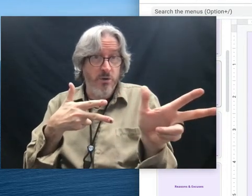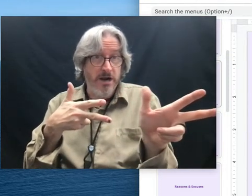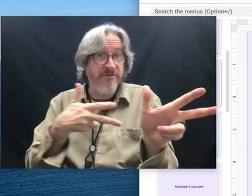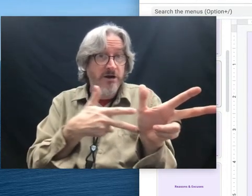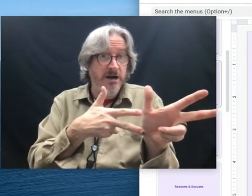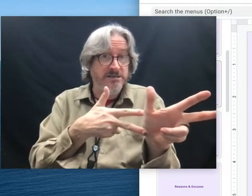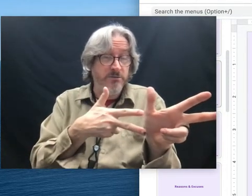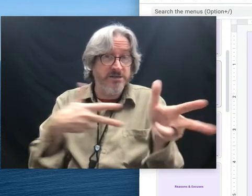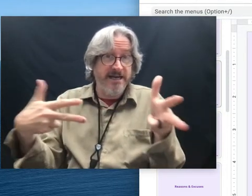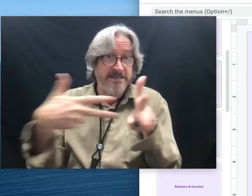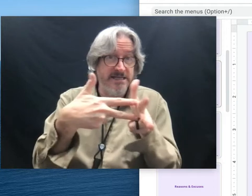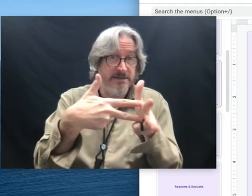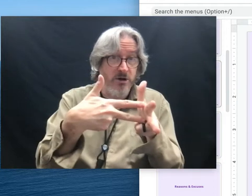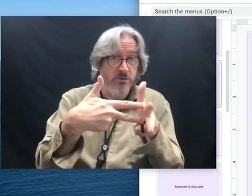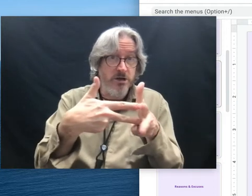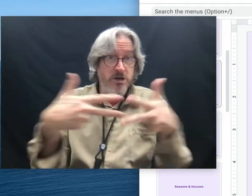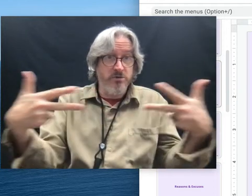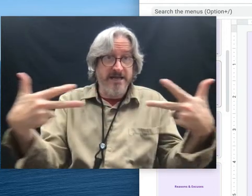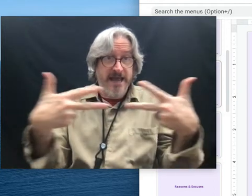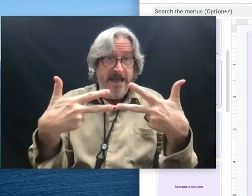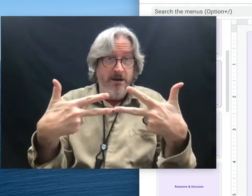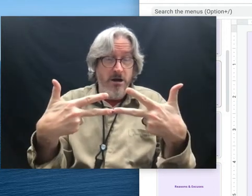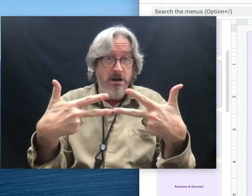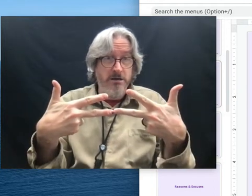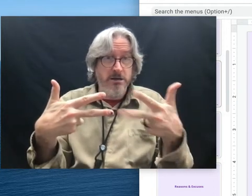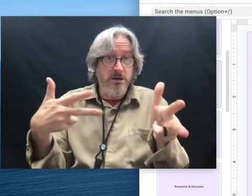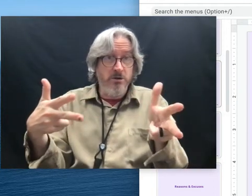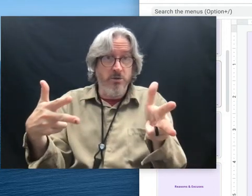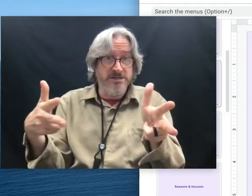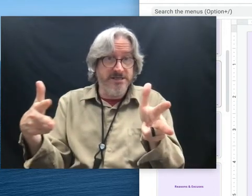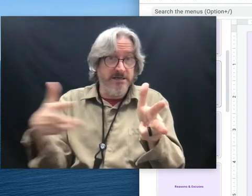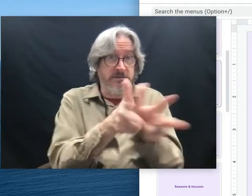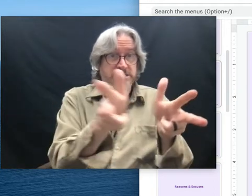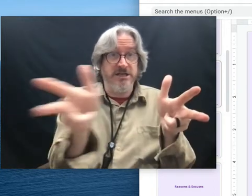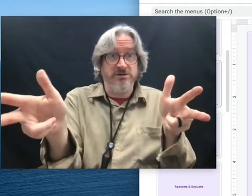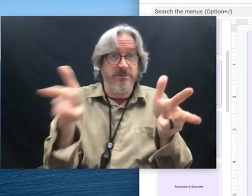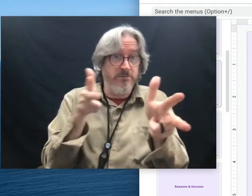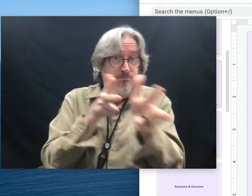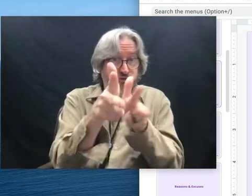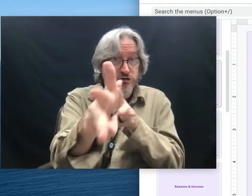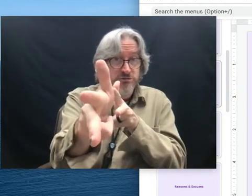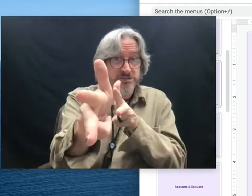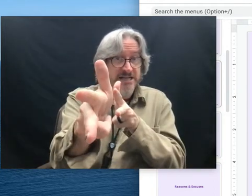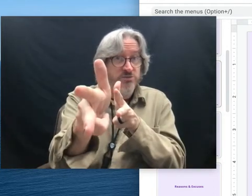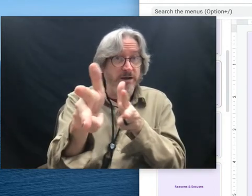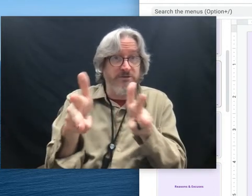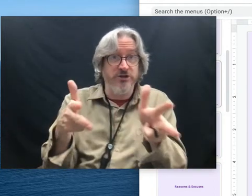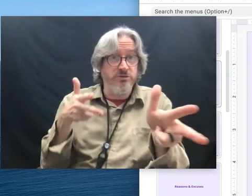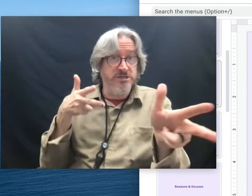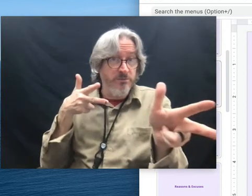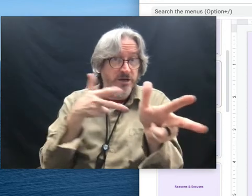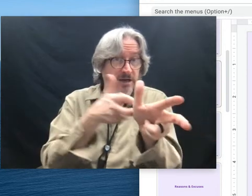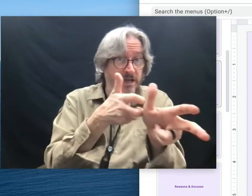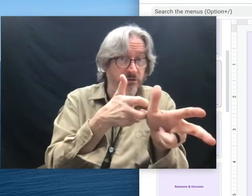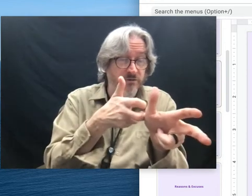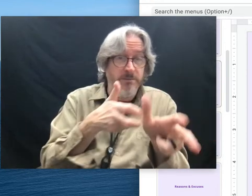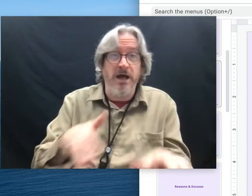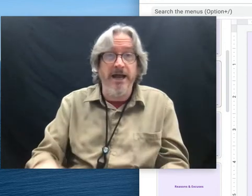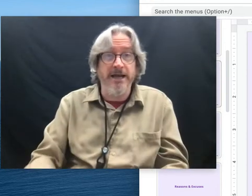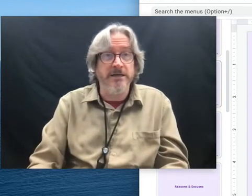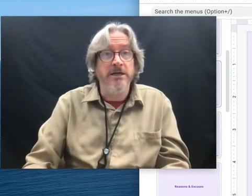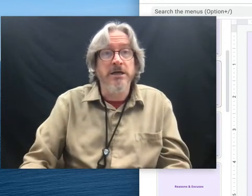show what kind of car accident. Was it a T-bone? Was it head-on? Was it, someone sideswiped you? Someone hit you